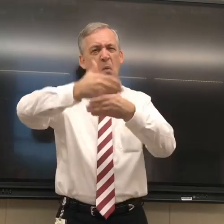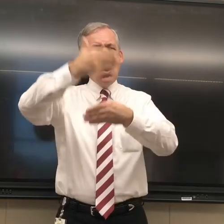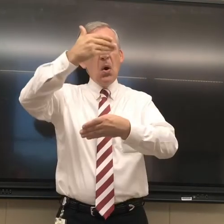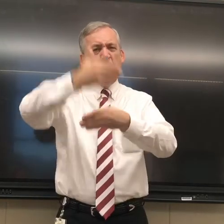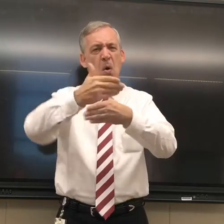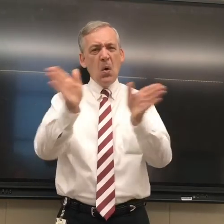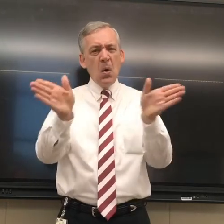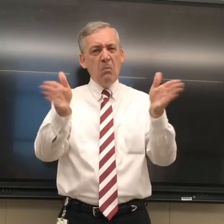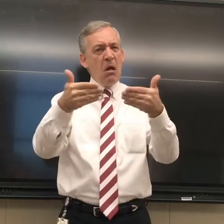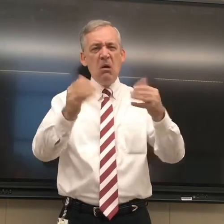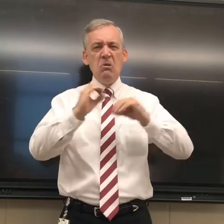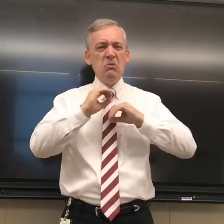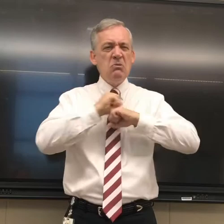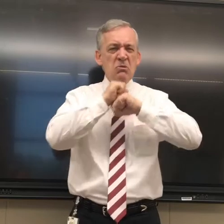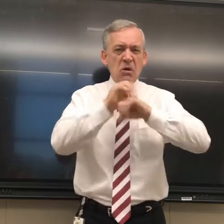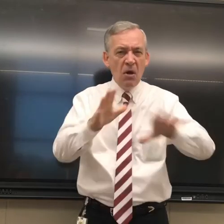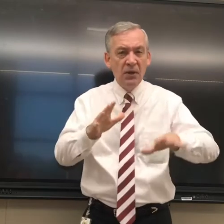no steps,